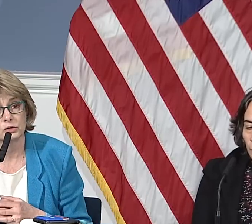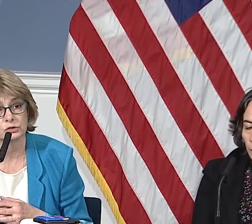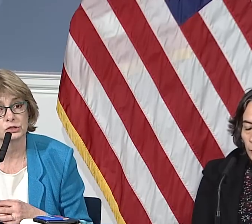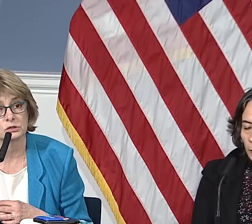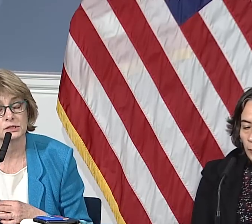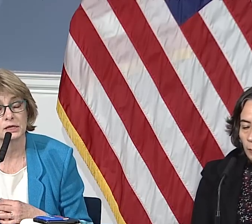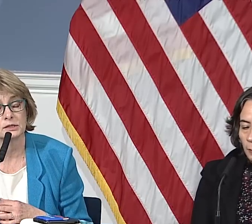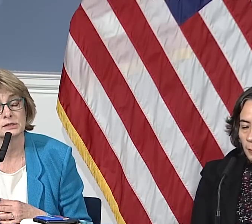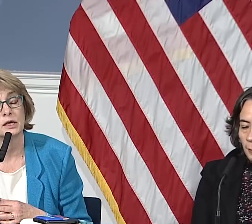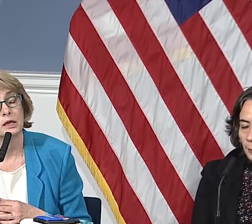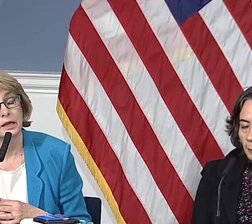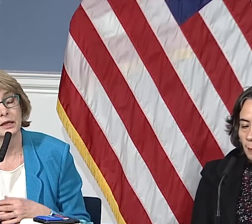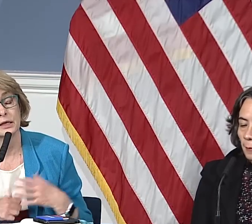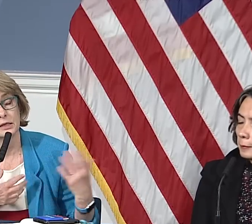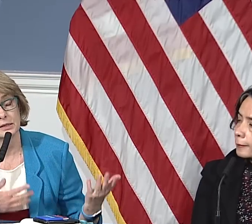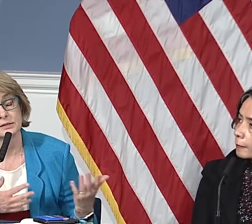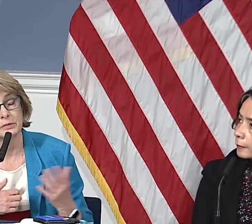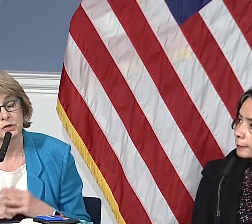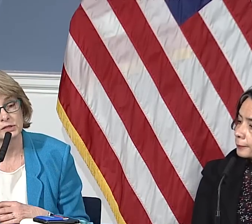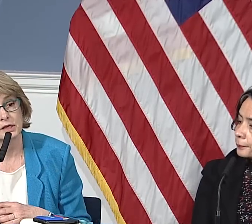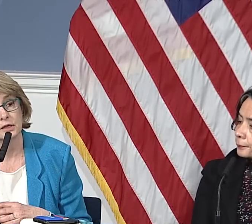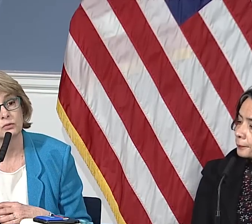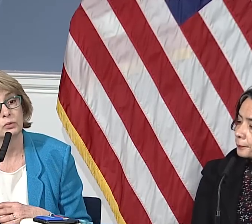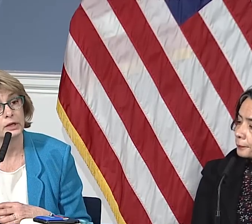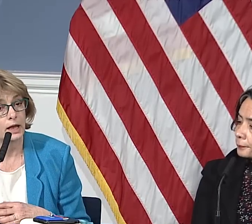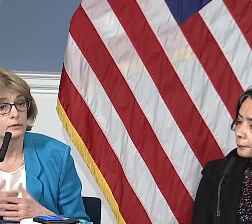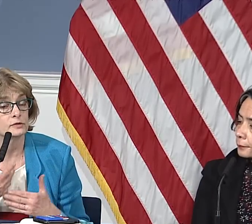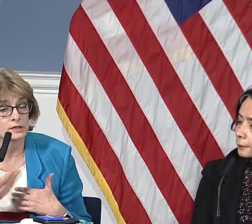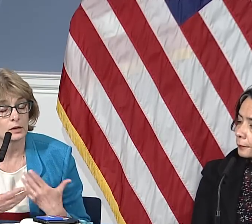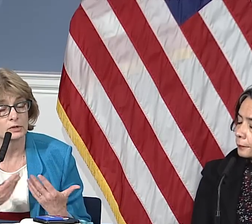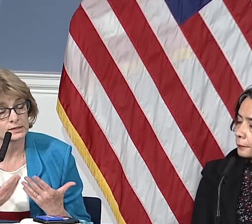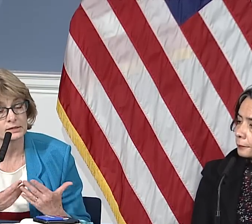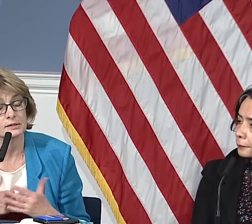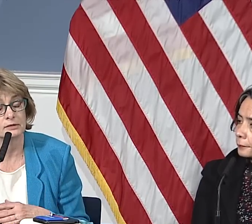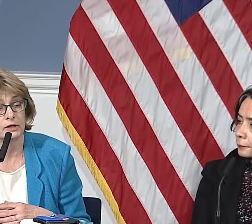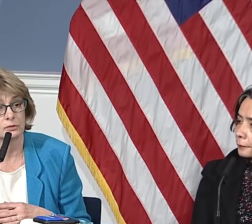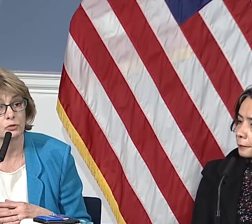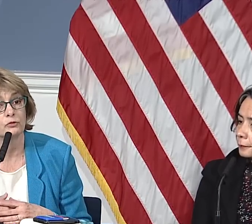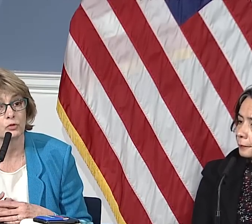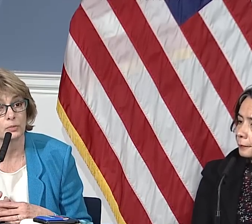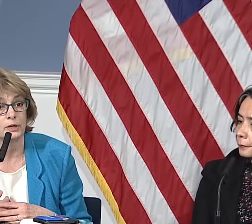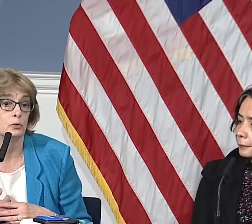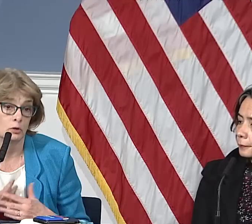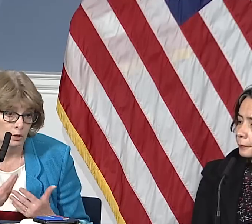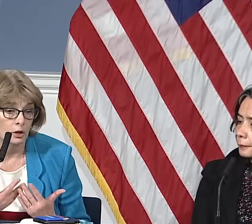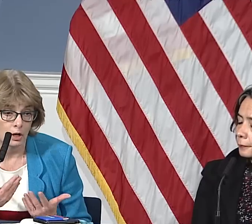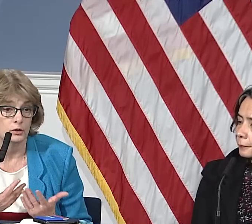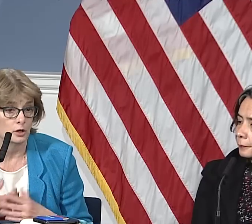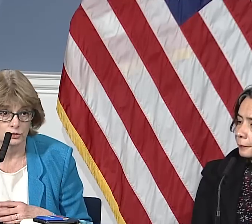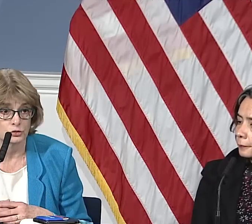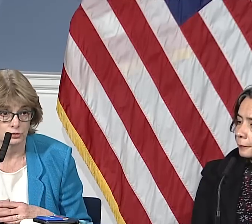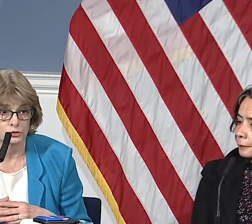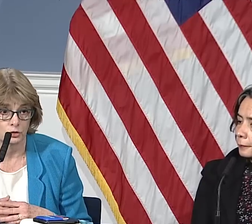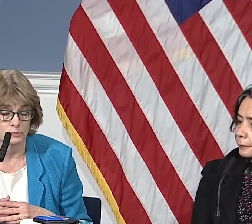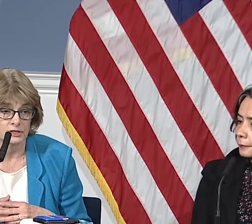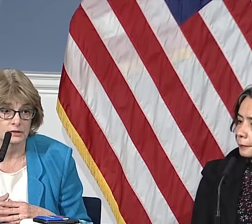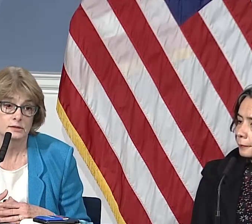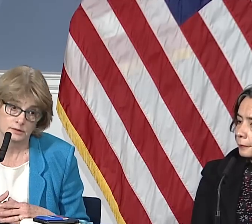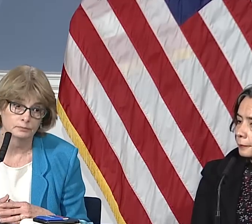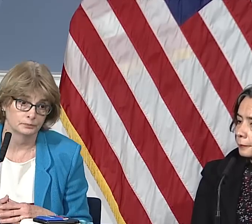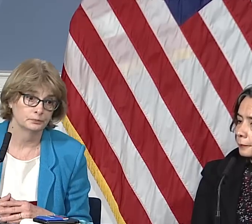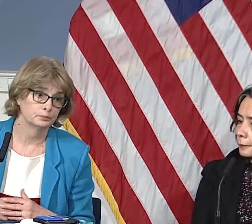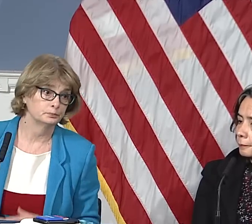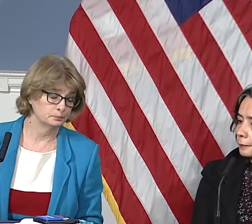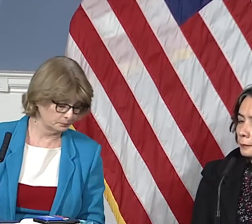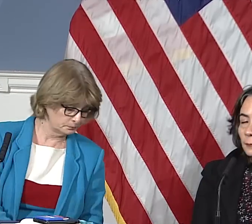provide lawyers to tenants. And as the mayor said, we have some assistance available for people under certain